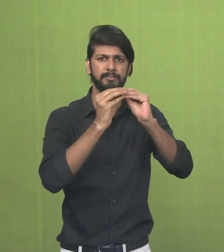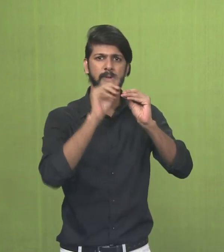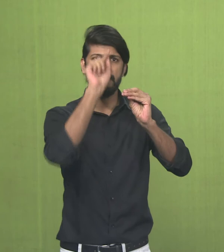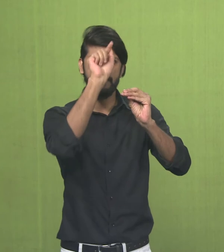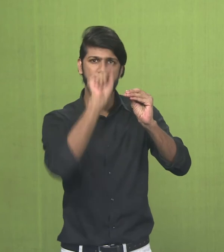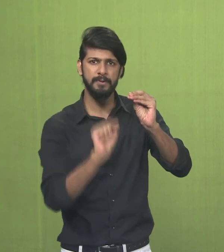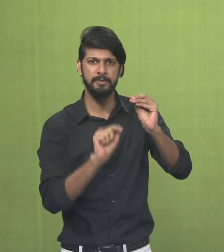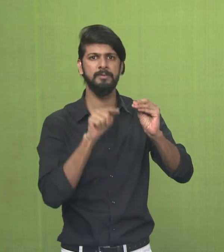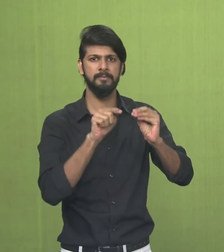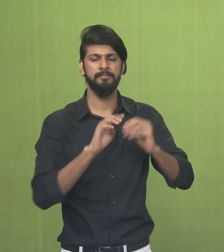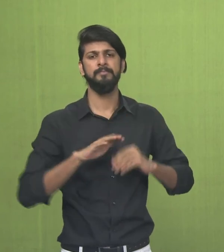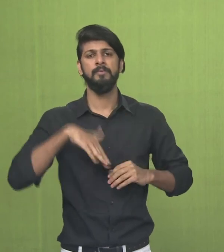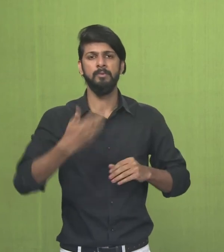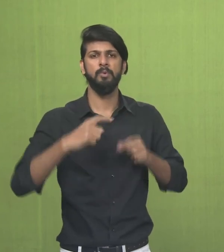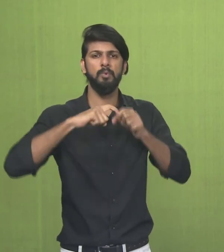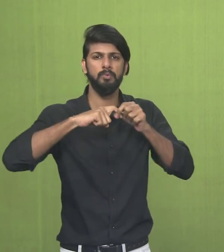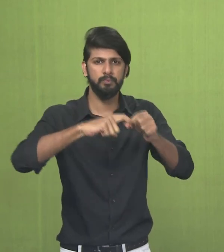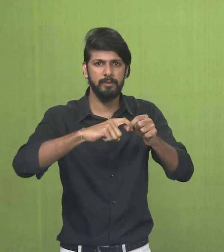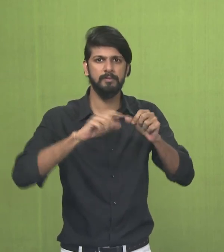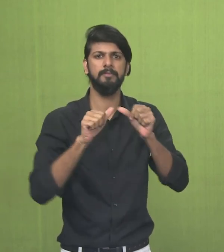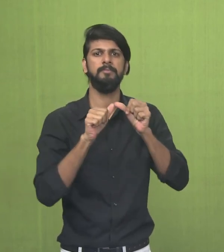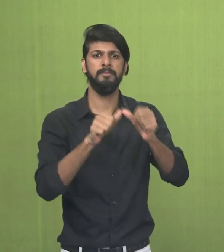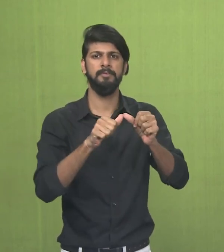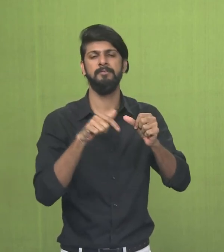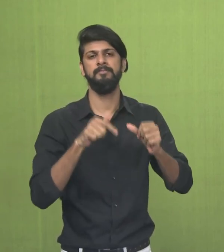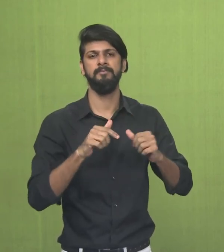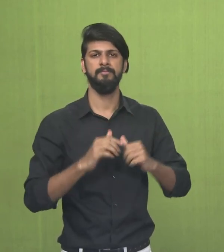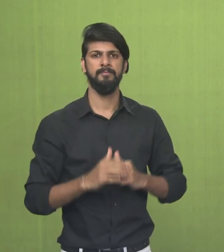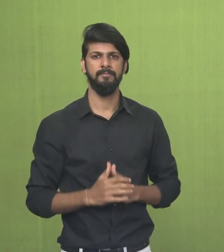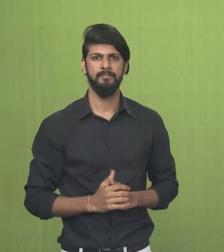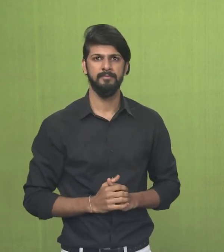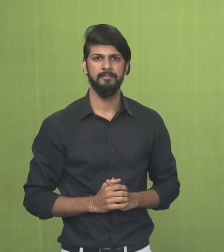Fifth is the summary. And then finally, we would have the questions and answers.